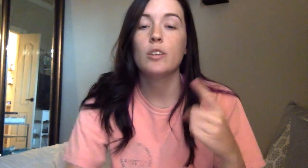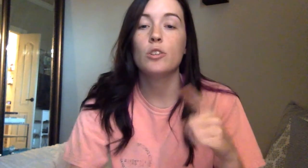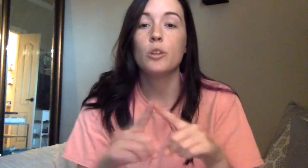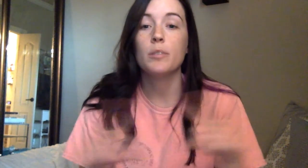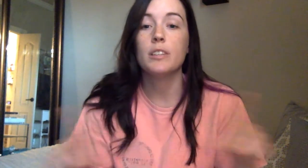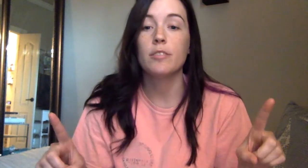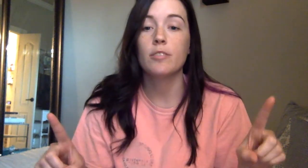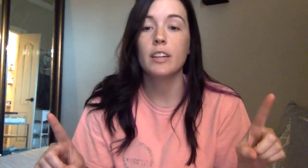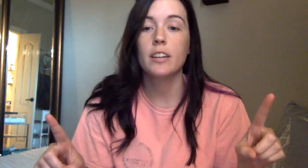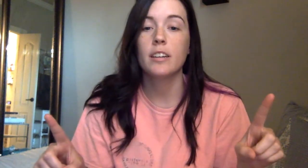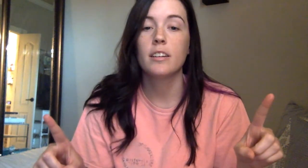so different.